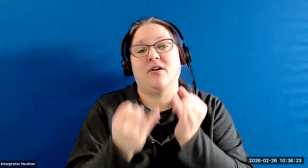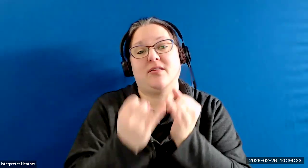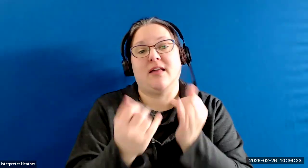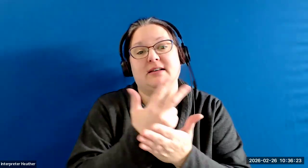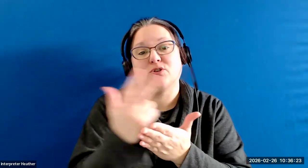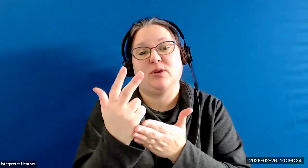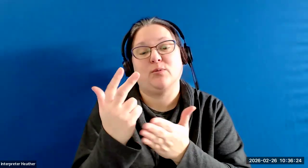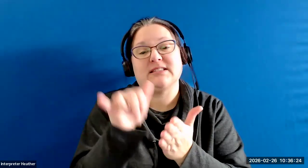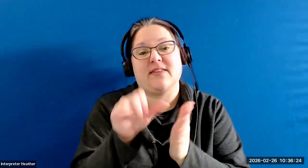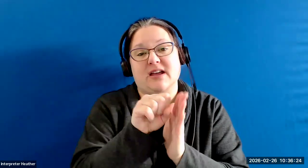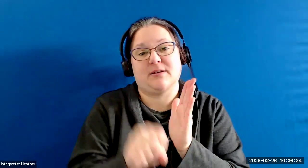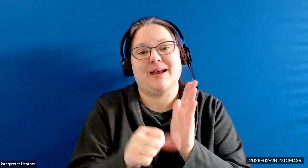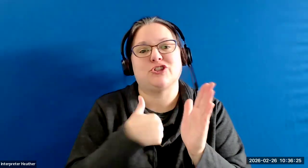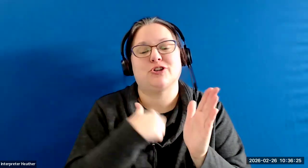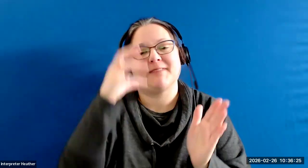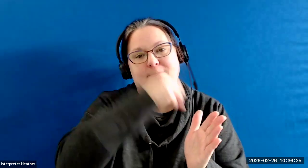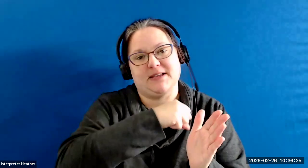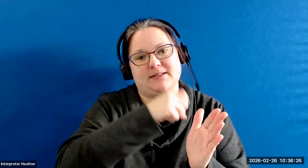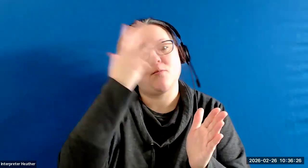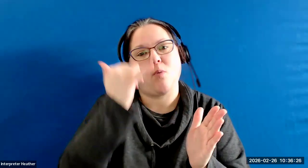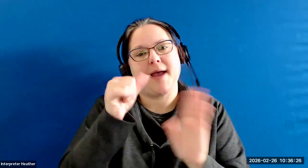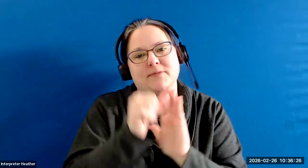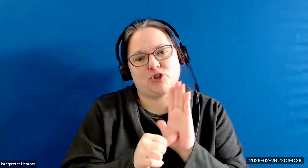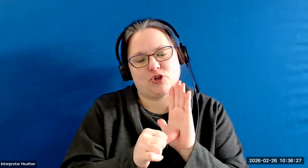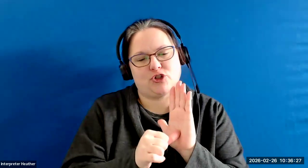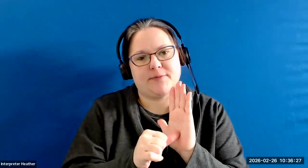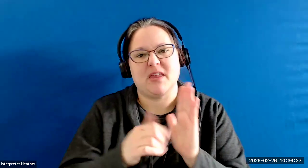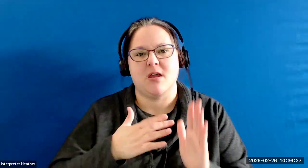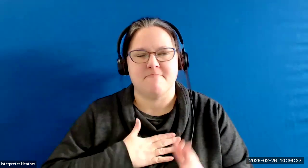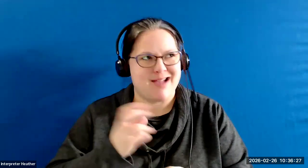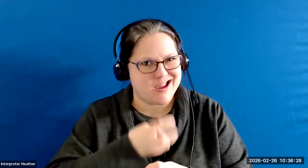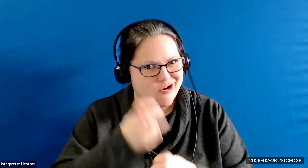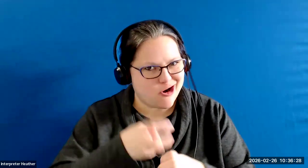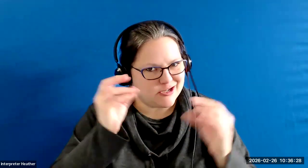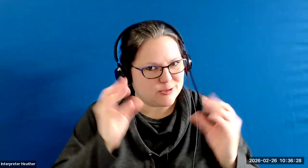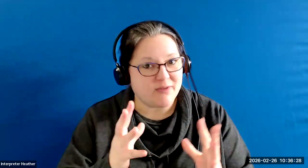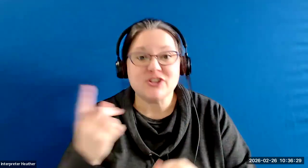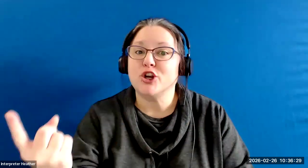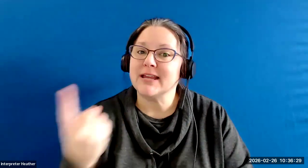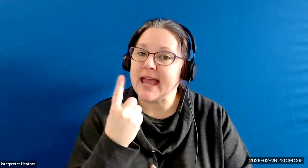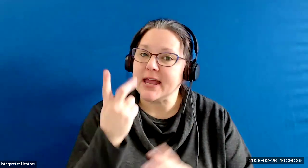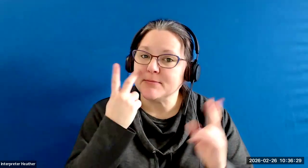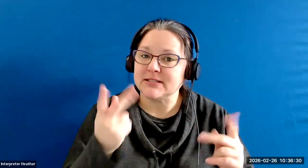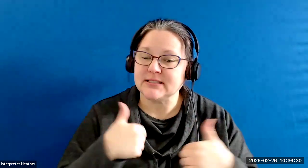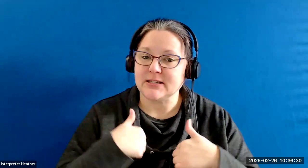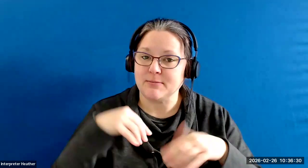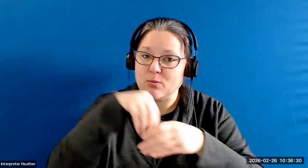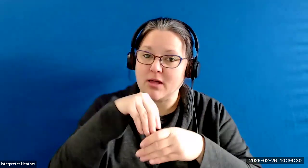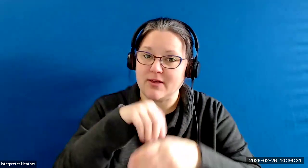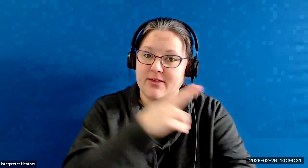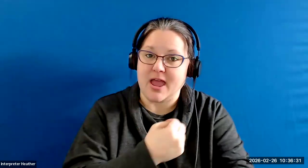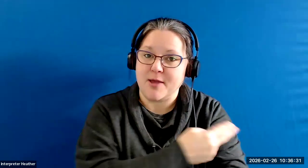grad school due to surgery. My toughest professor made a point of stopping to see me in hospital